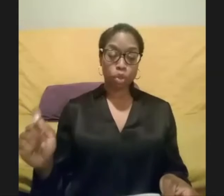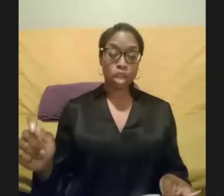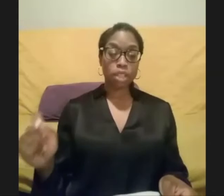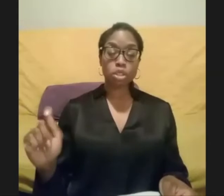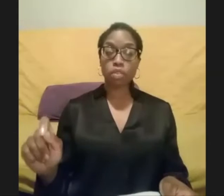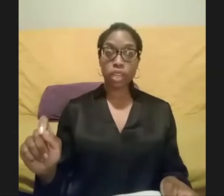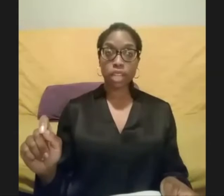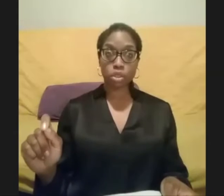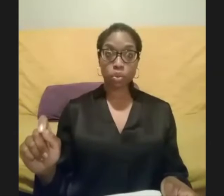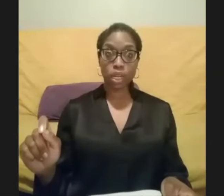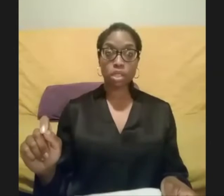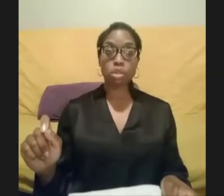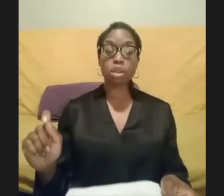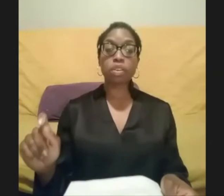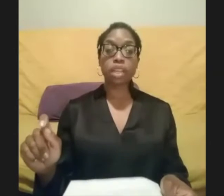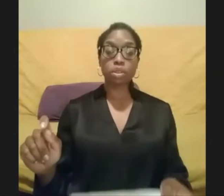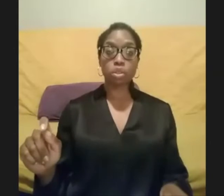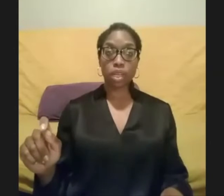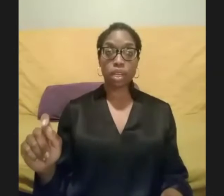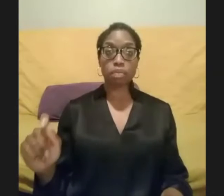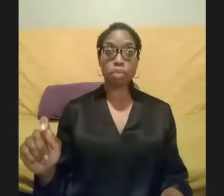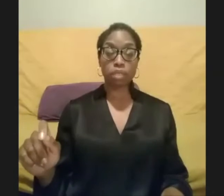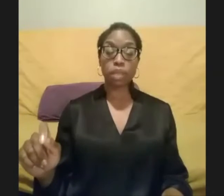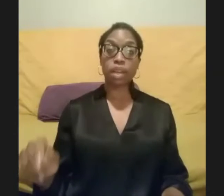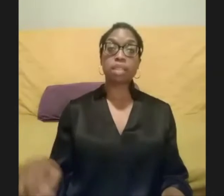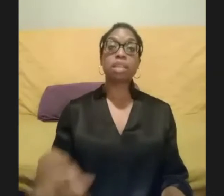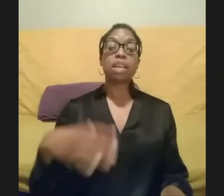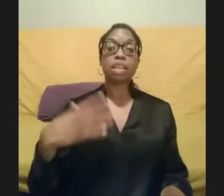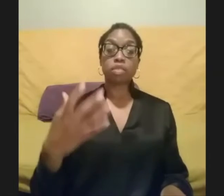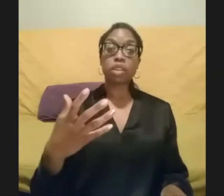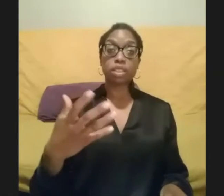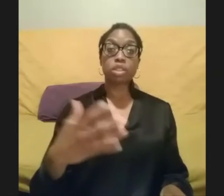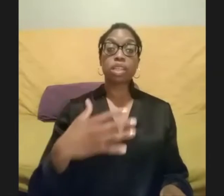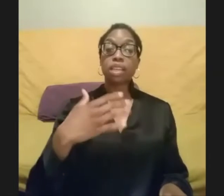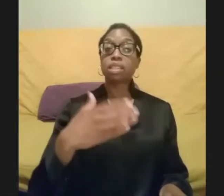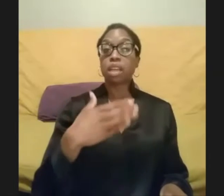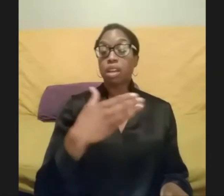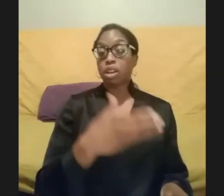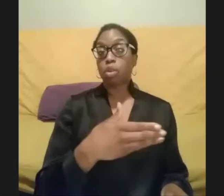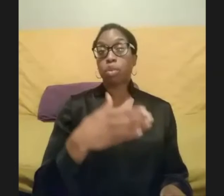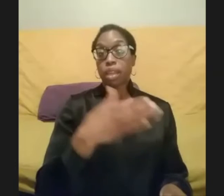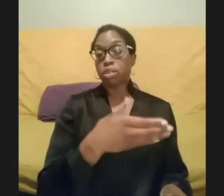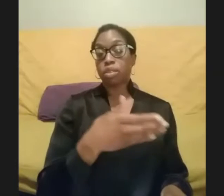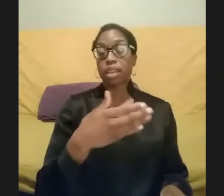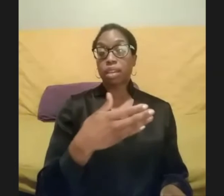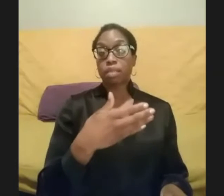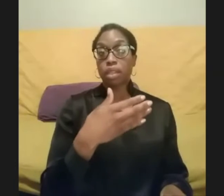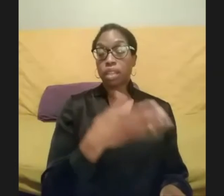about cervical cancer screening. So cervical cancer screening is important because cervical cancer is a known cancer that can be lethal to